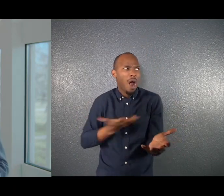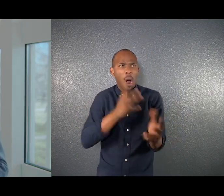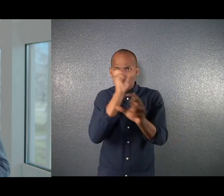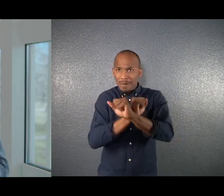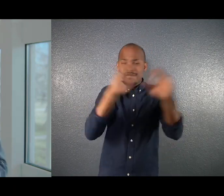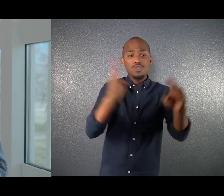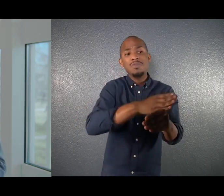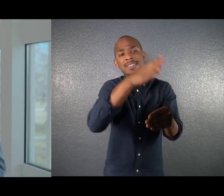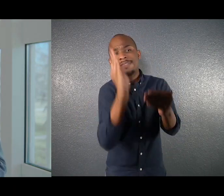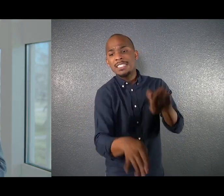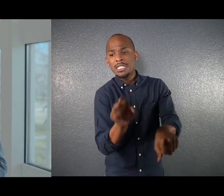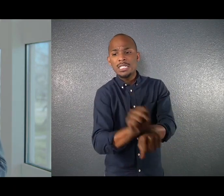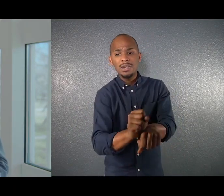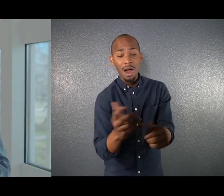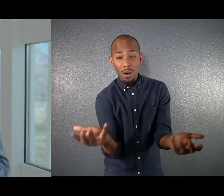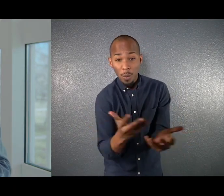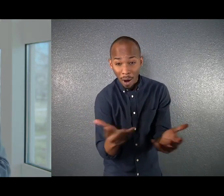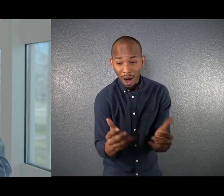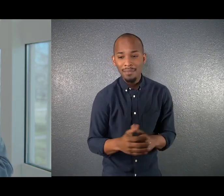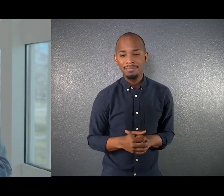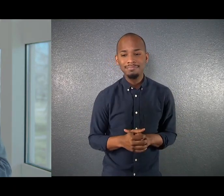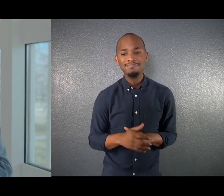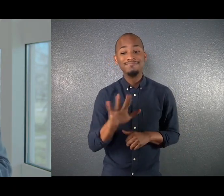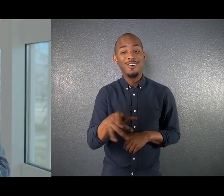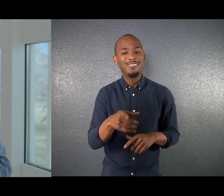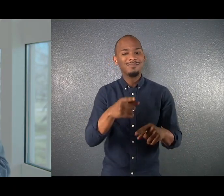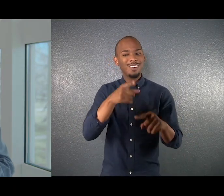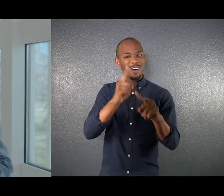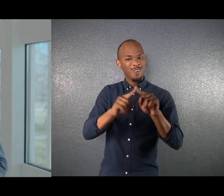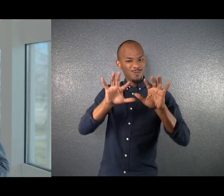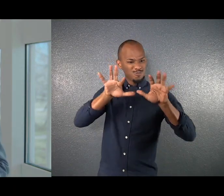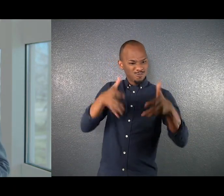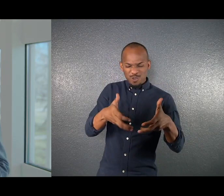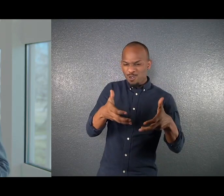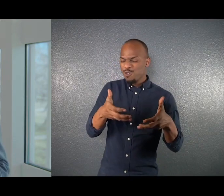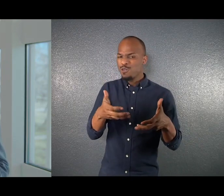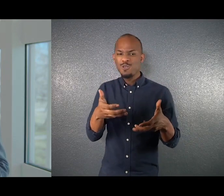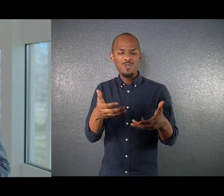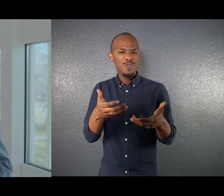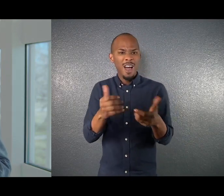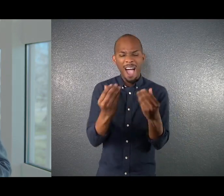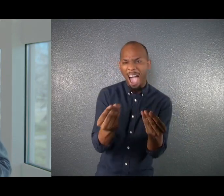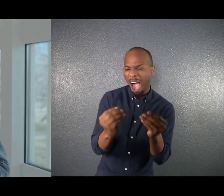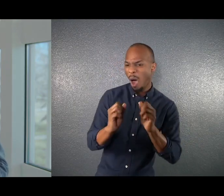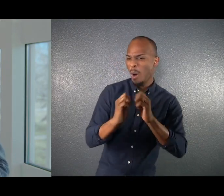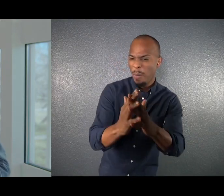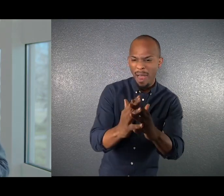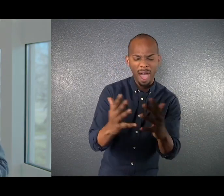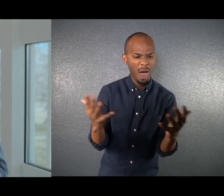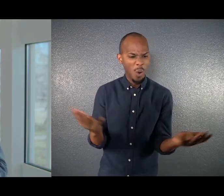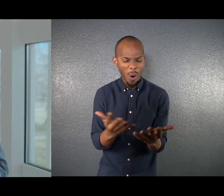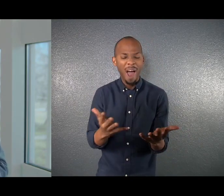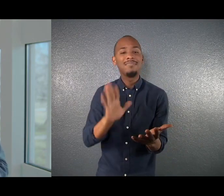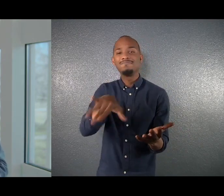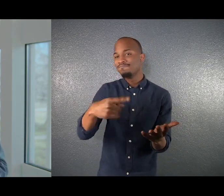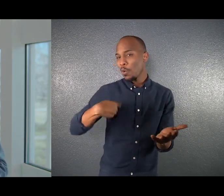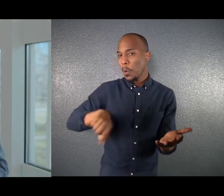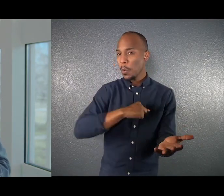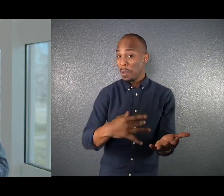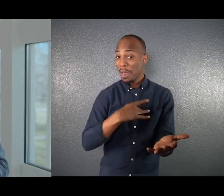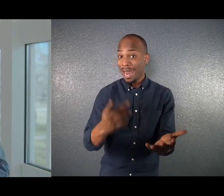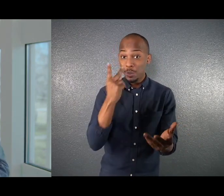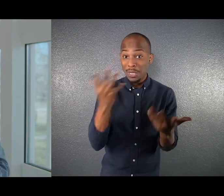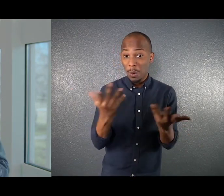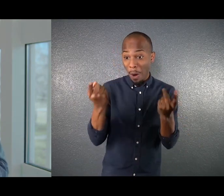the task as far as a body in every place, a church in every place is concerned? We would like to see a church